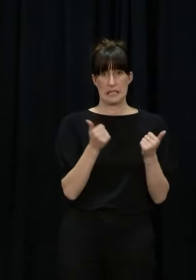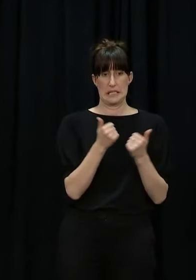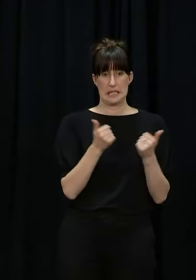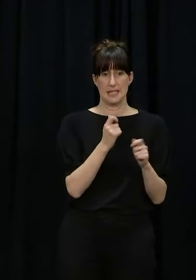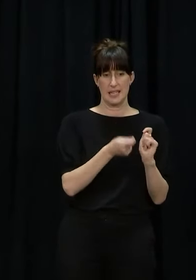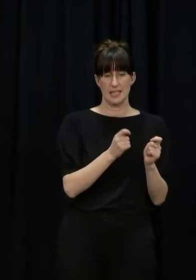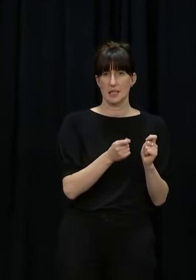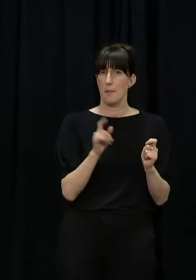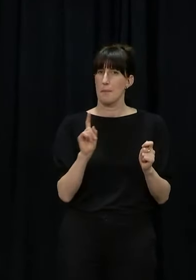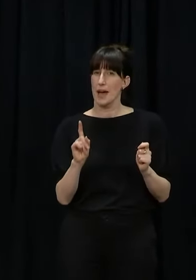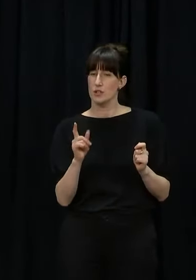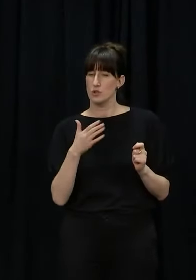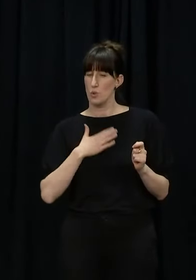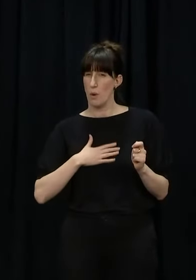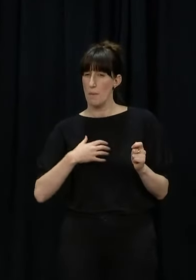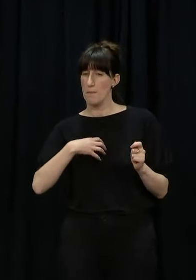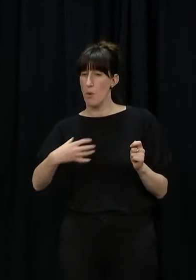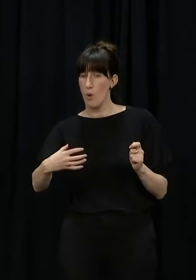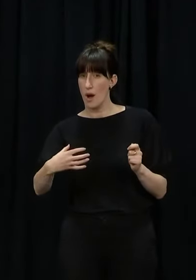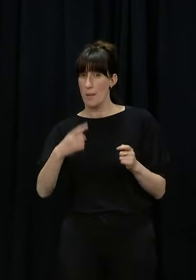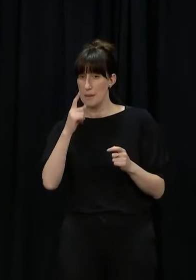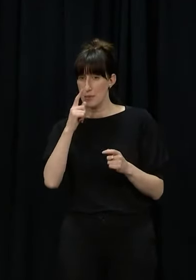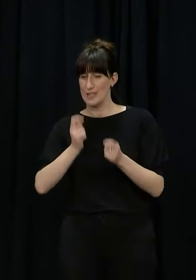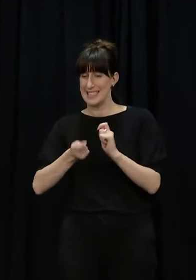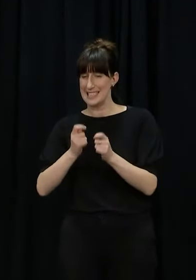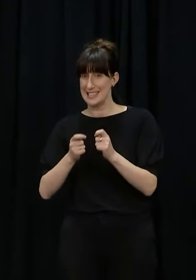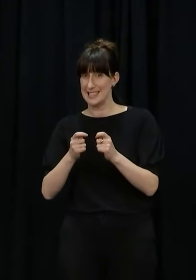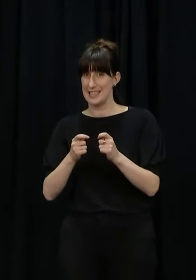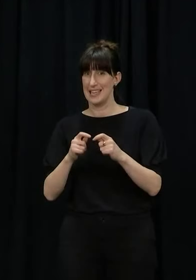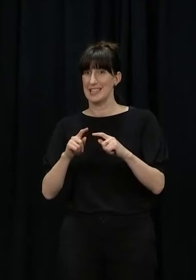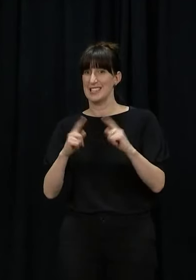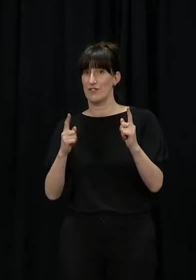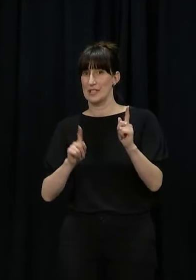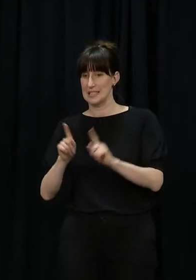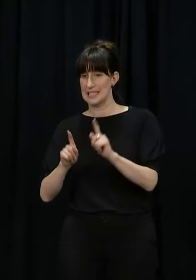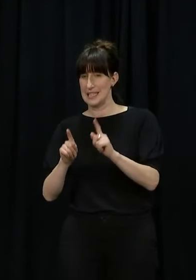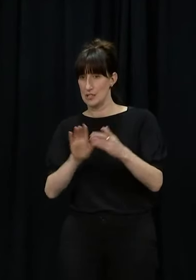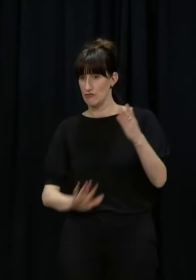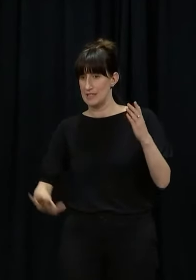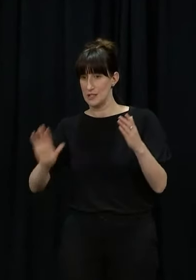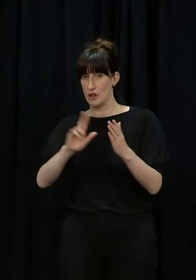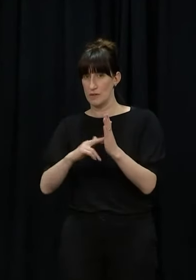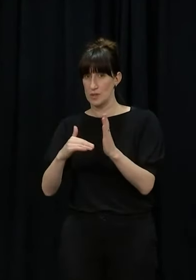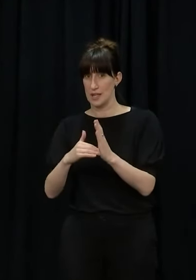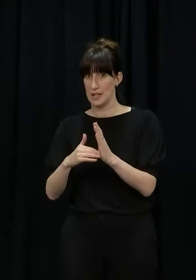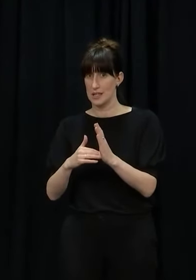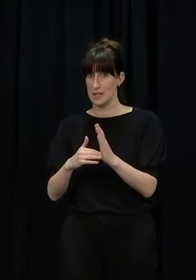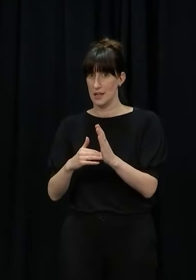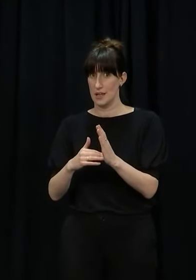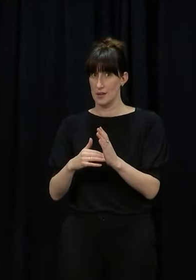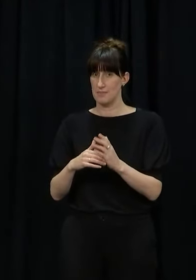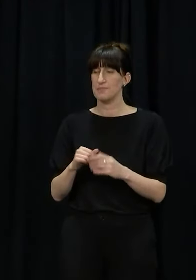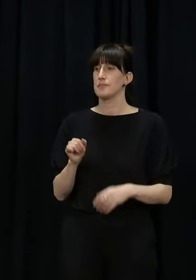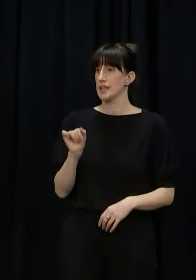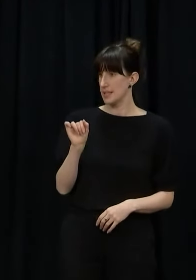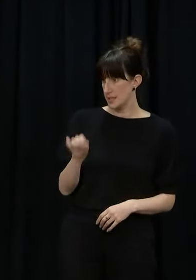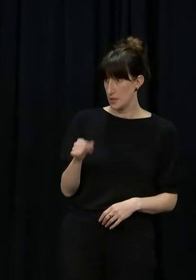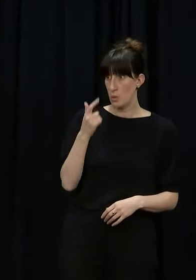Island, to give you some confidence as to whether you could move particular areas out of certain levels? Yeah, so alongside testing